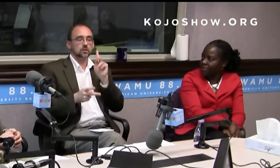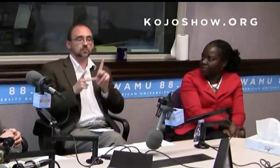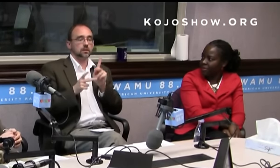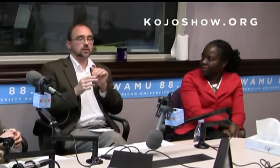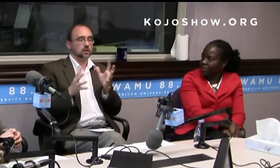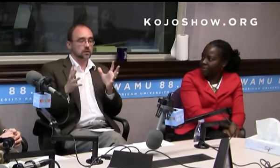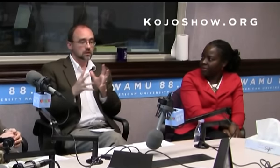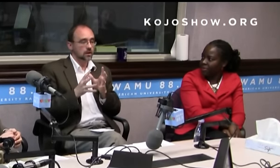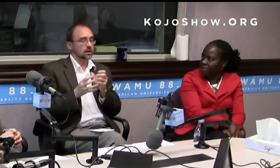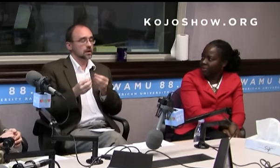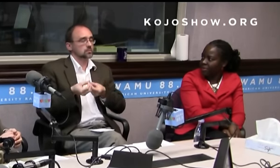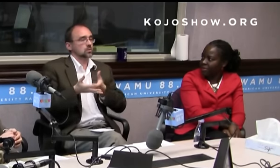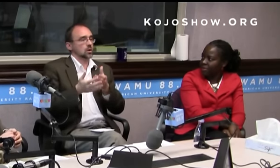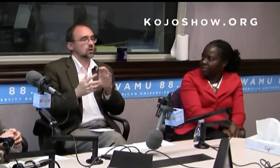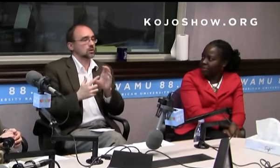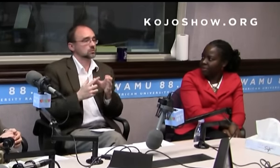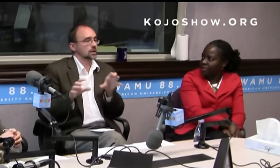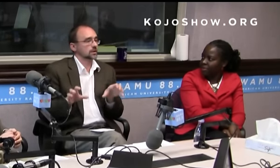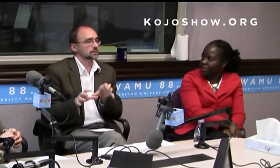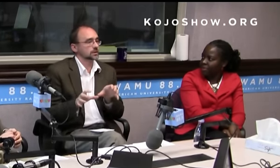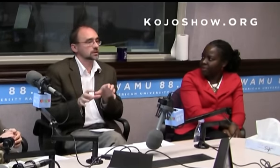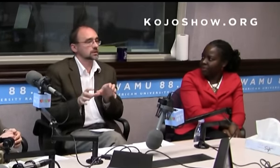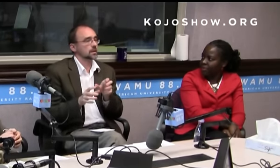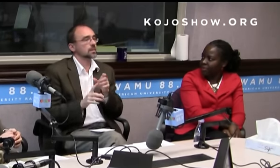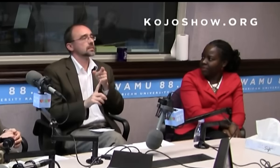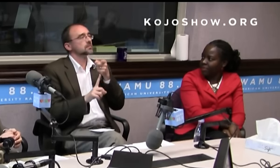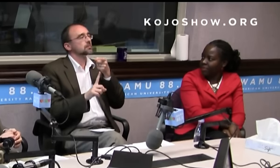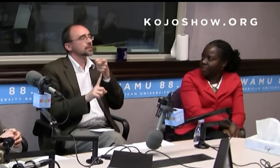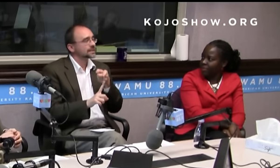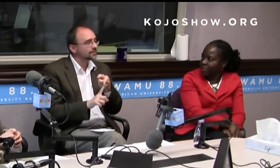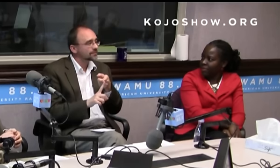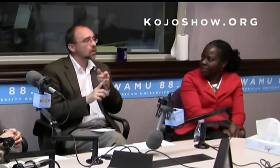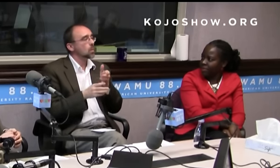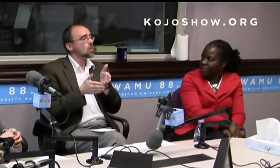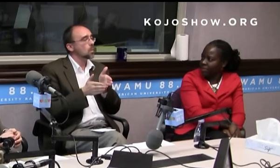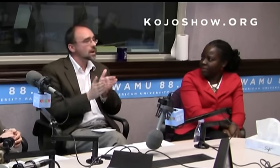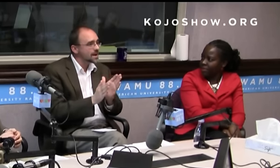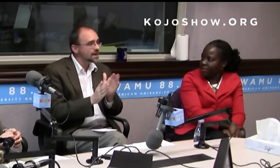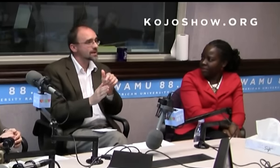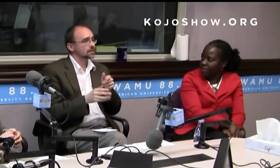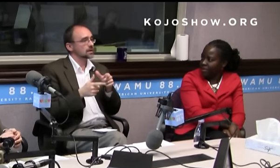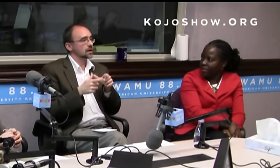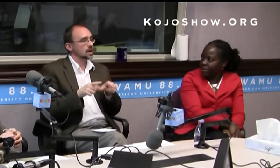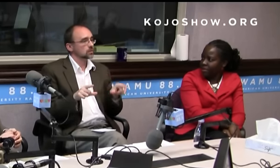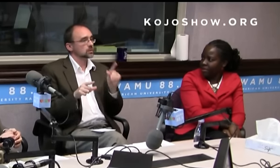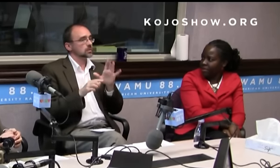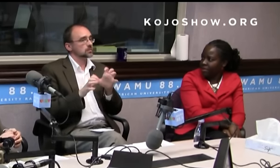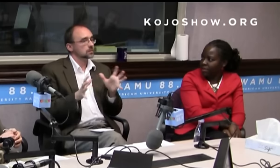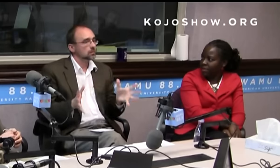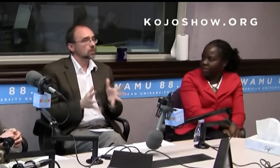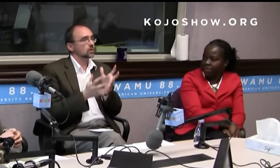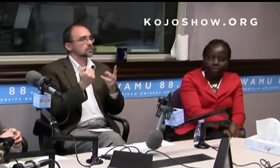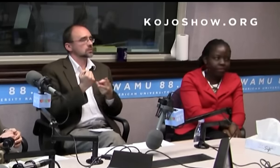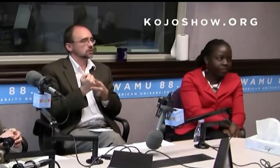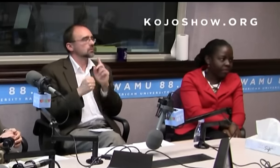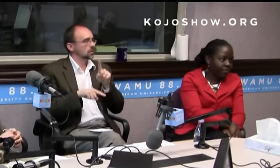cultures, of passing on cultures from one generation to the next. And